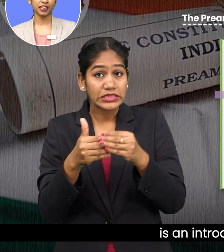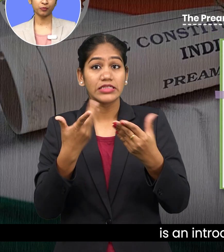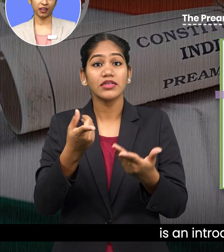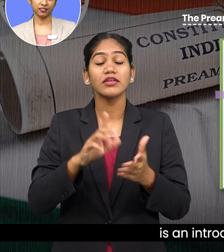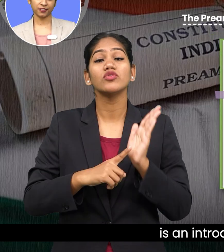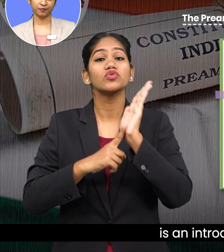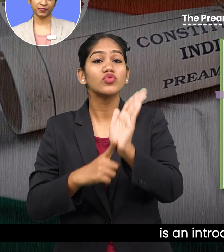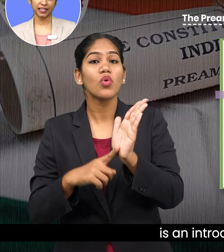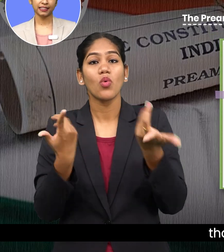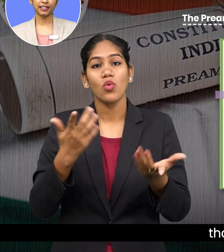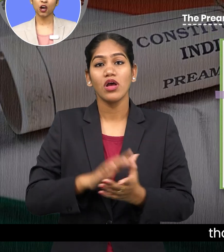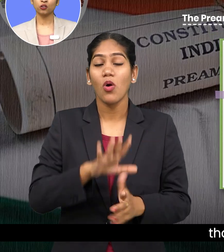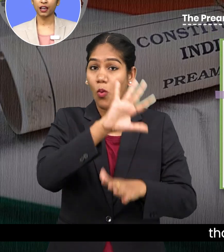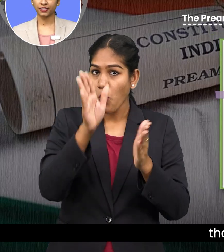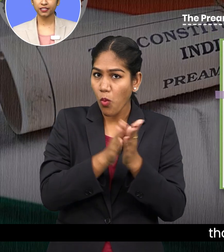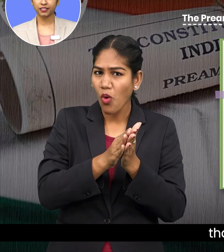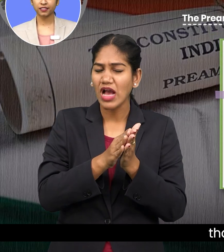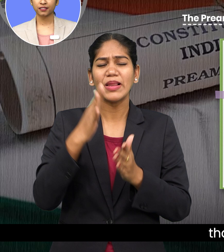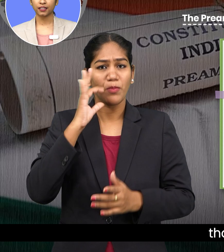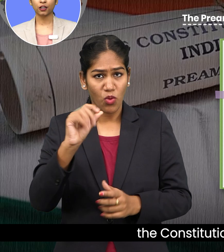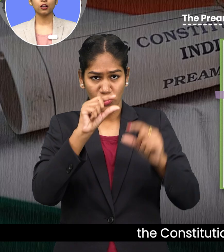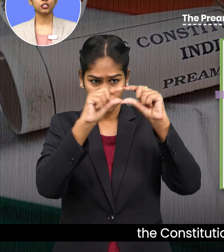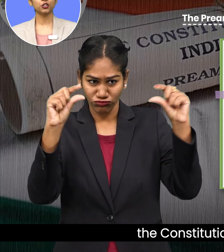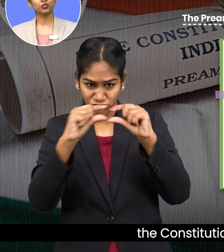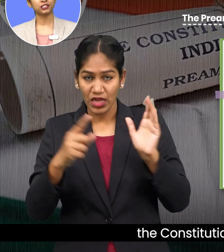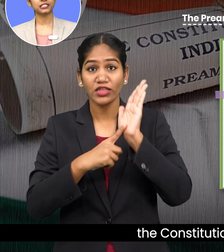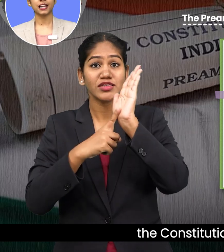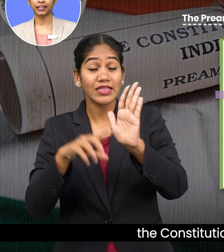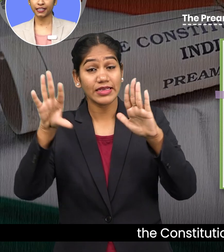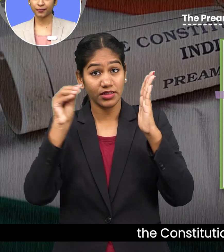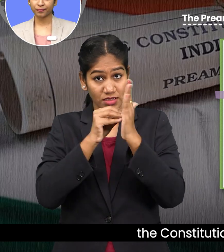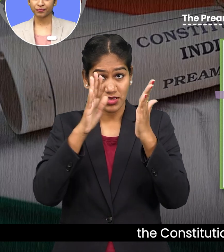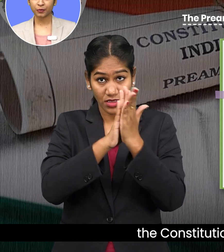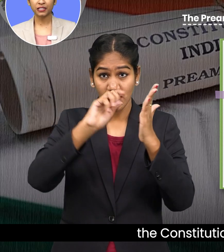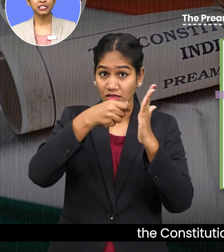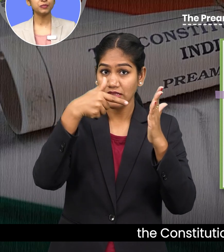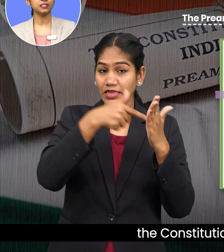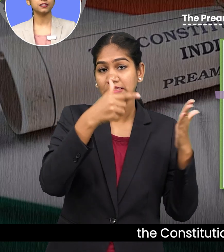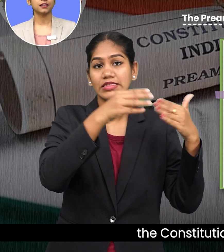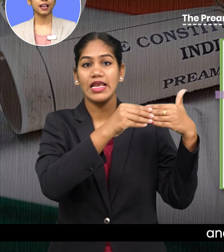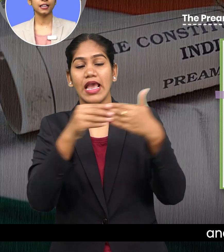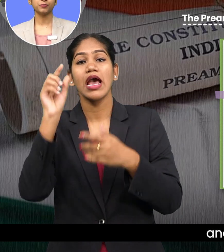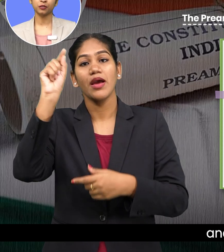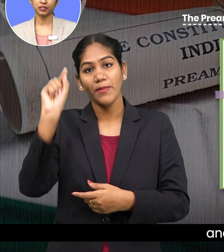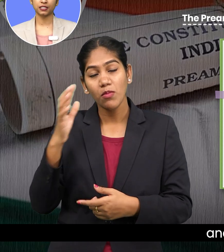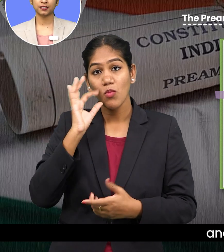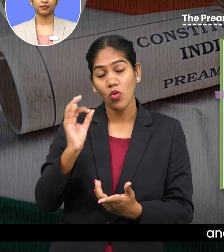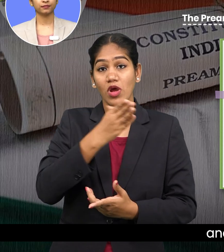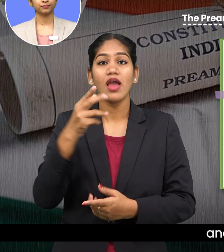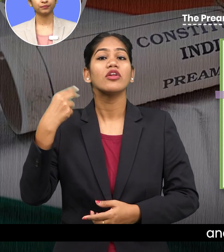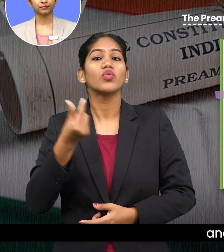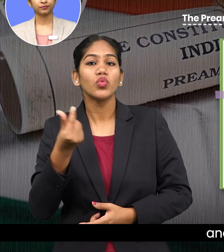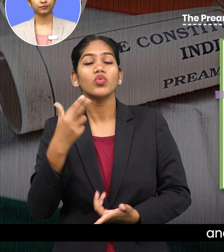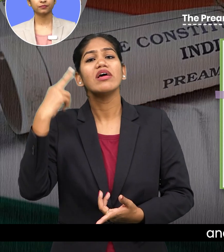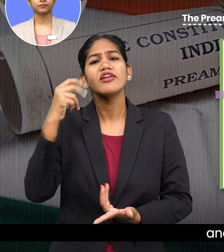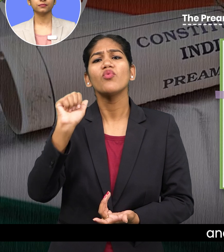introductory statement that outlines the Constitution's guiding principles and purpose.